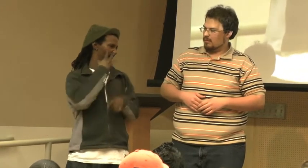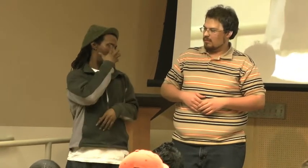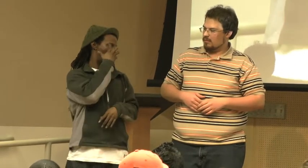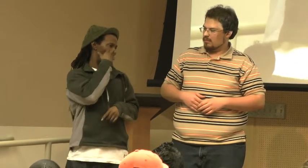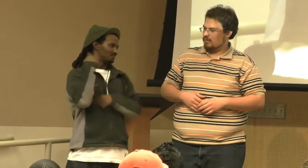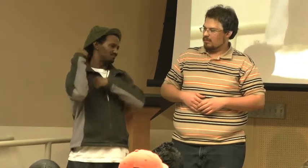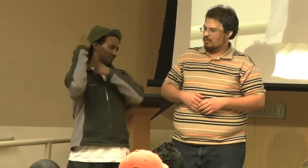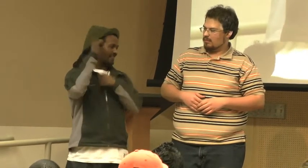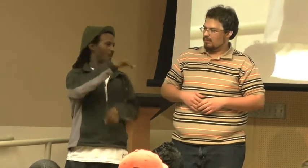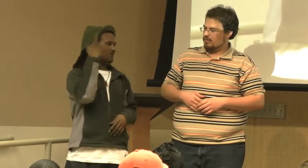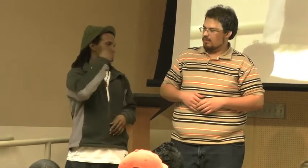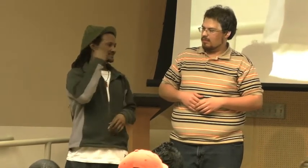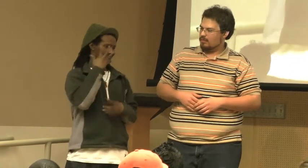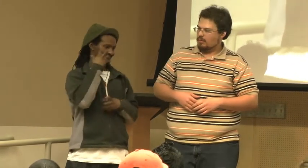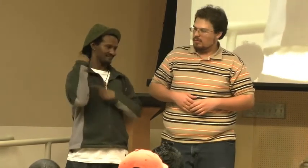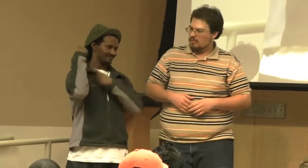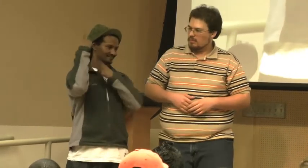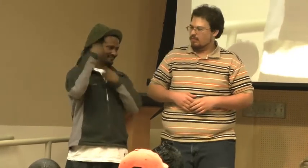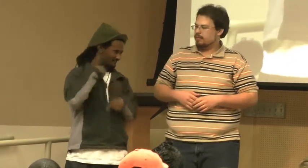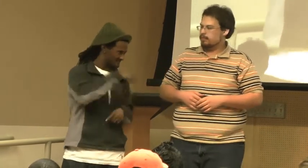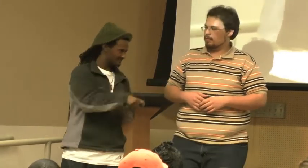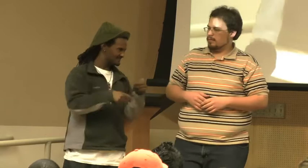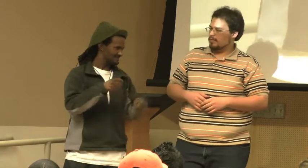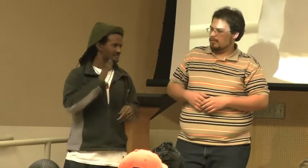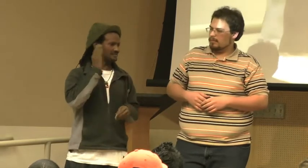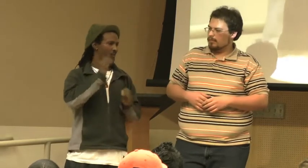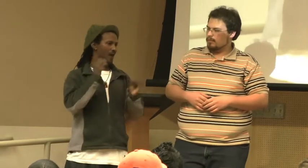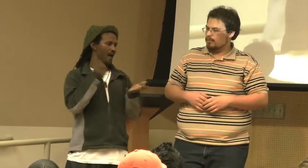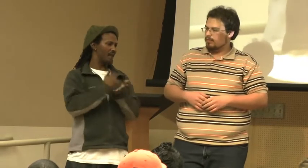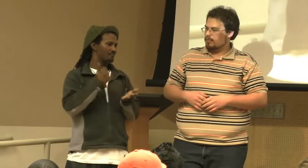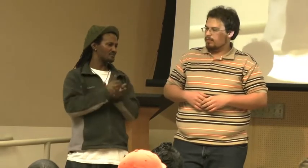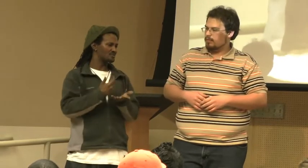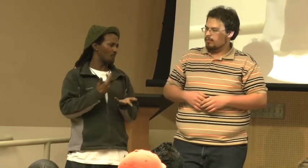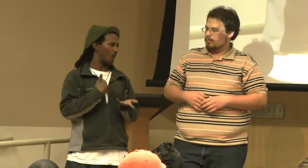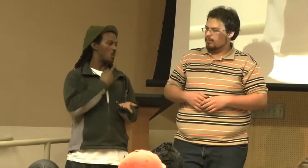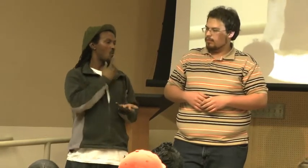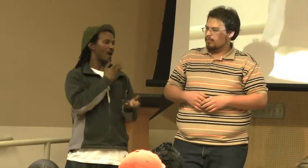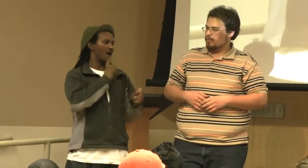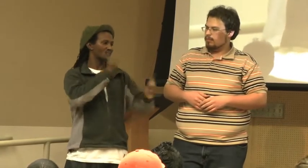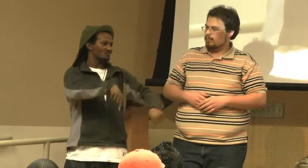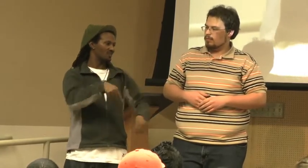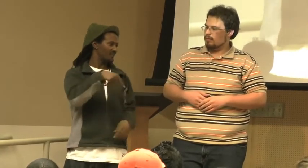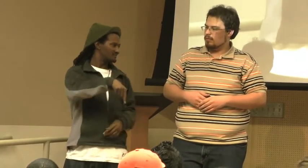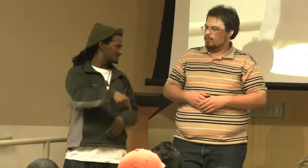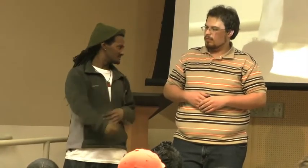and my motivation, to be honest, was hurt. My motivation to be better was lost.